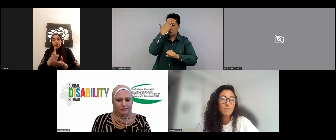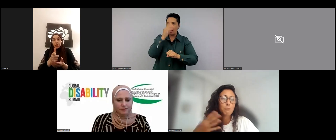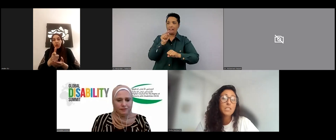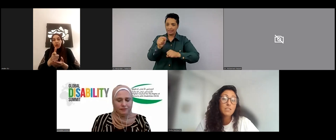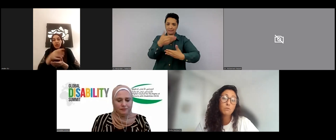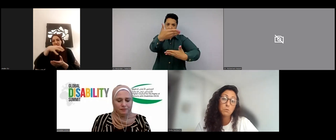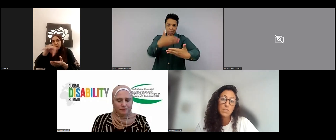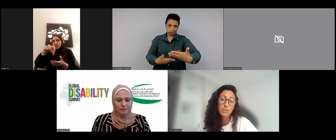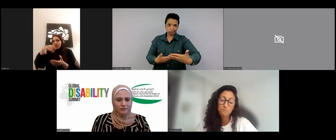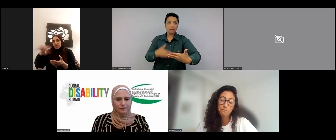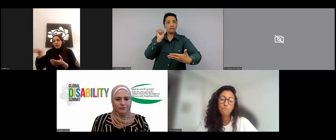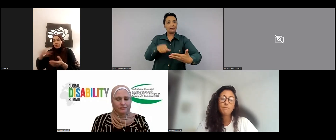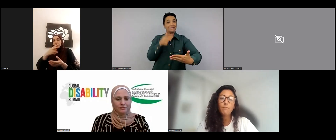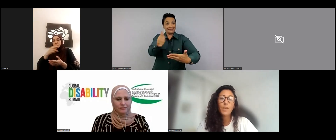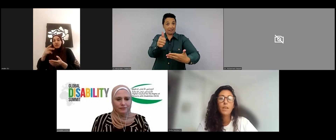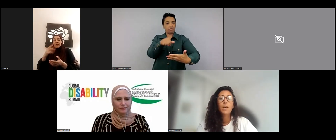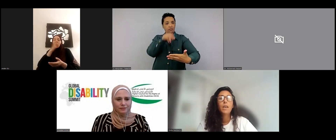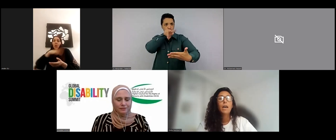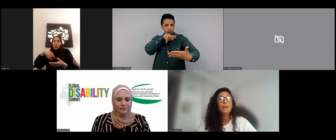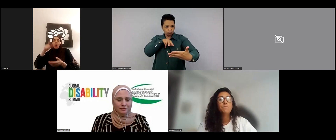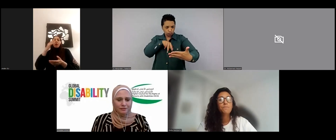and read through it.